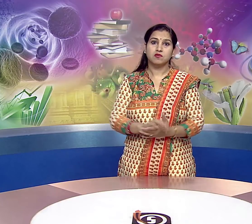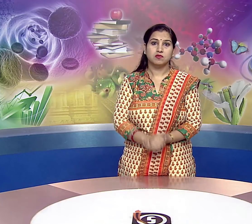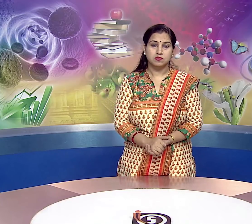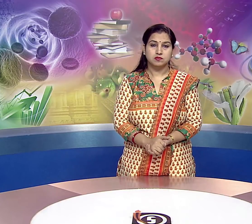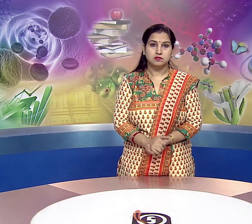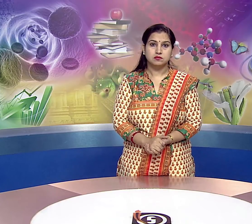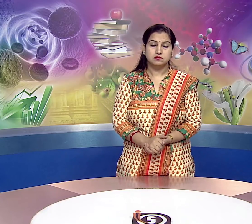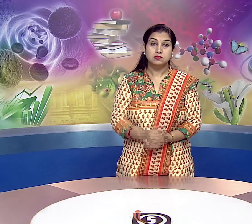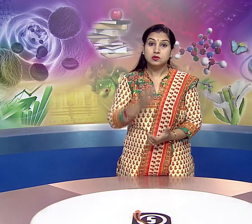We are actually